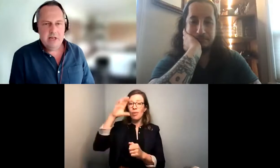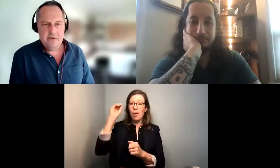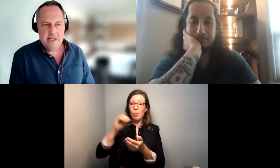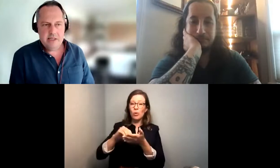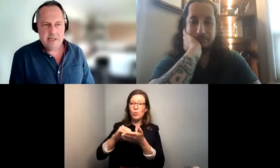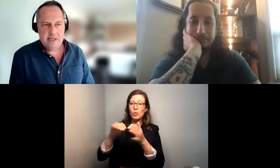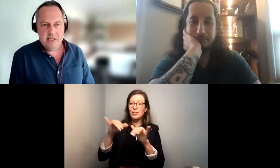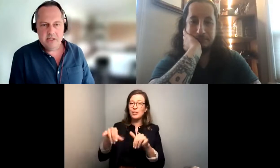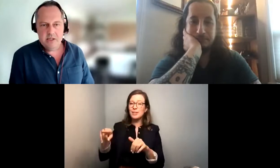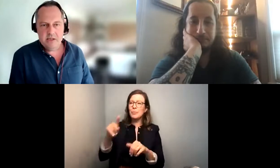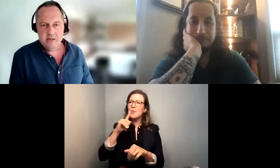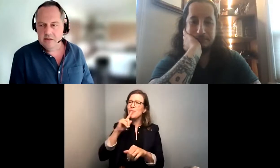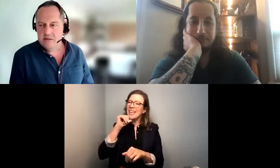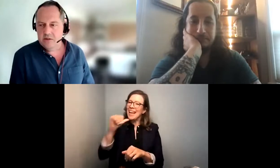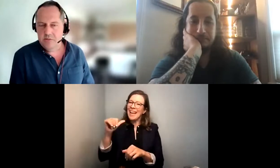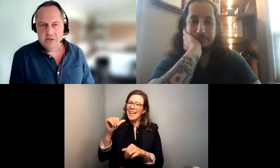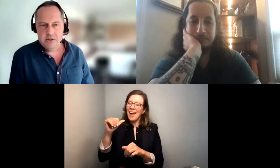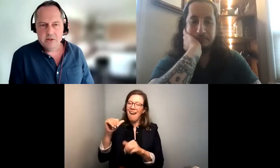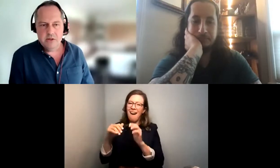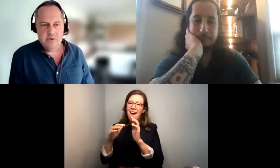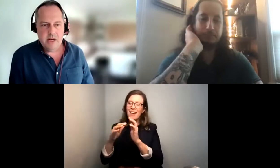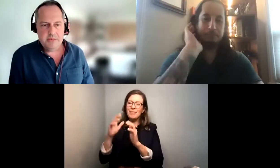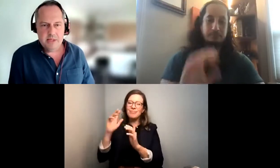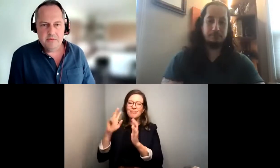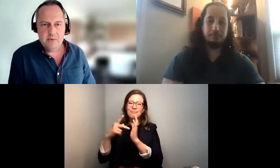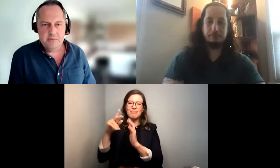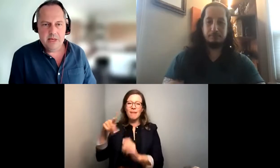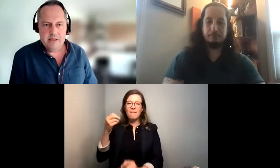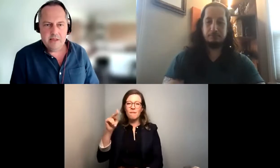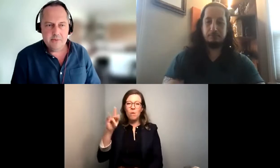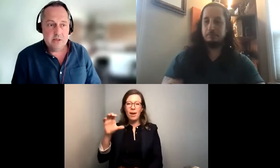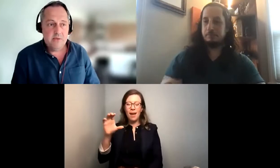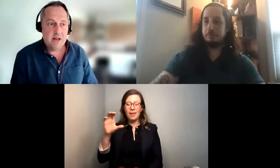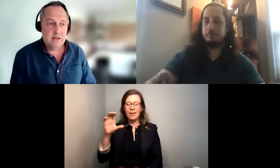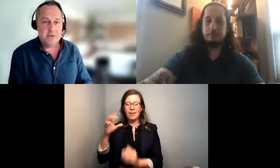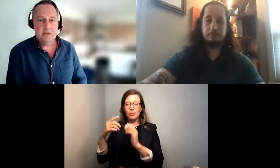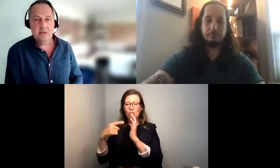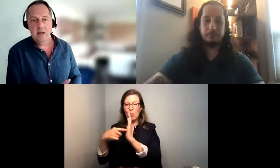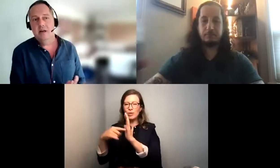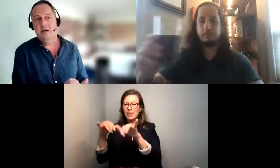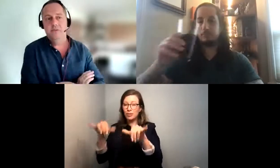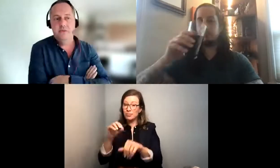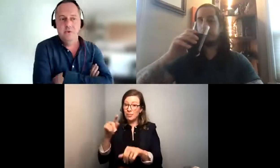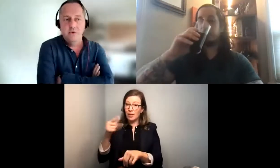not really a phonetic representation, and Thomas, who developed it, admits that it was developed